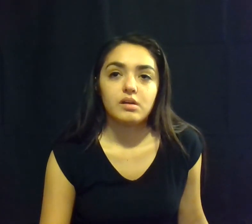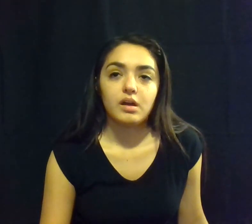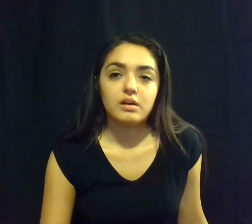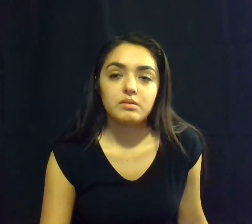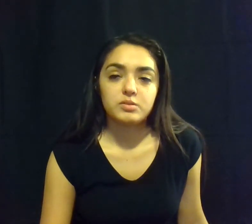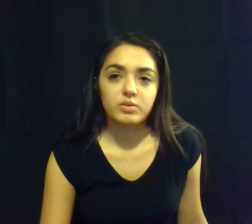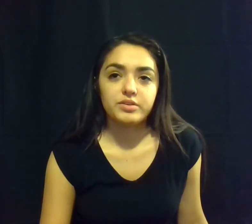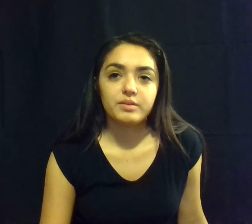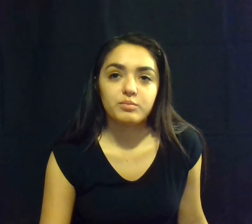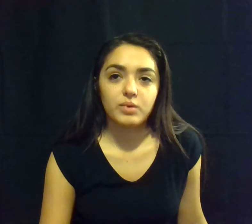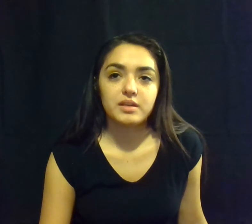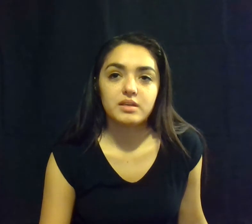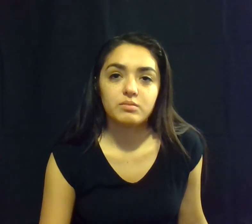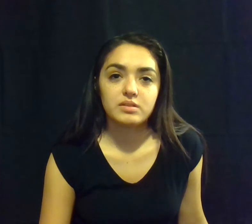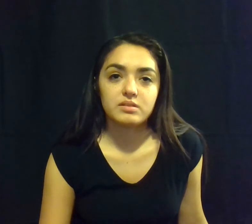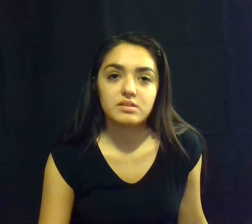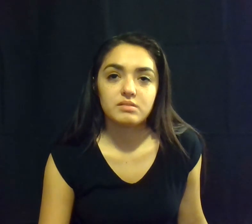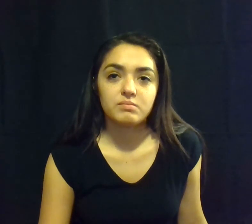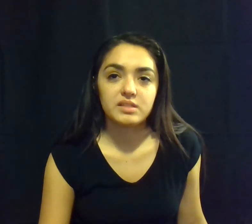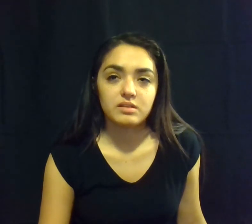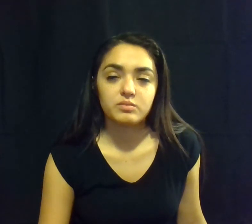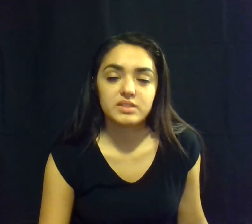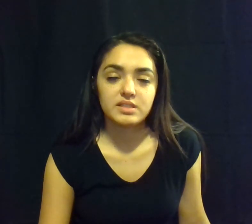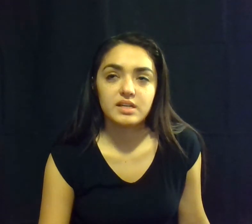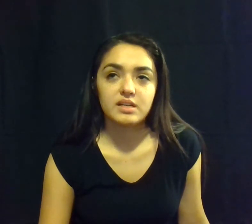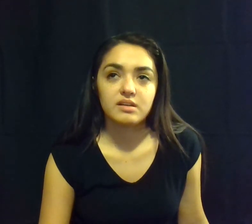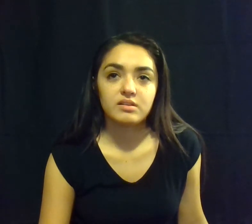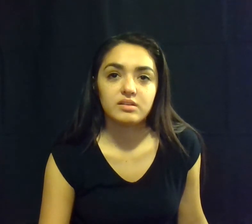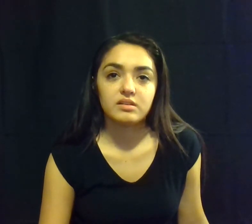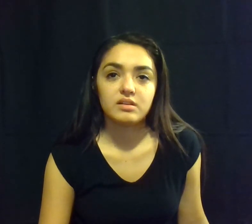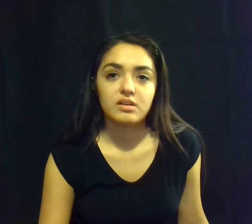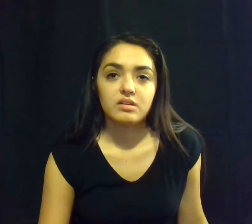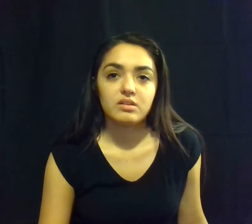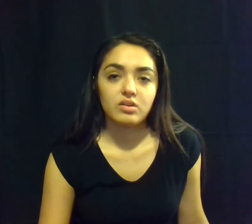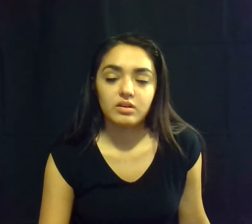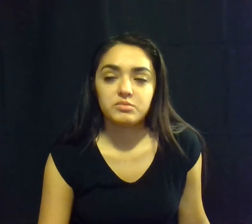I was wondering why my son was standing on the